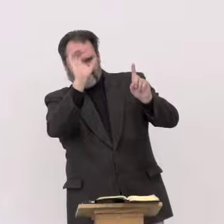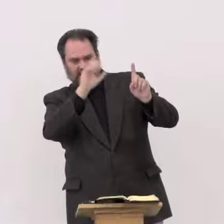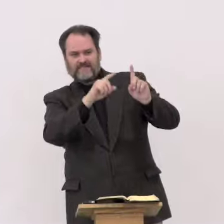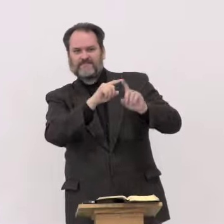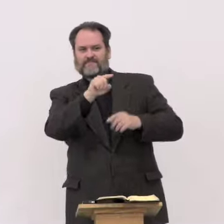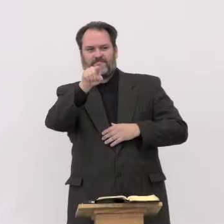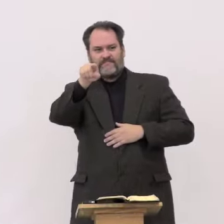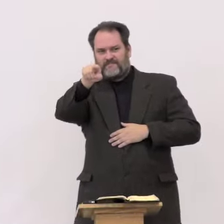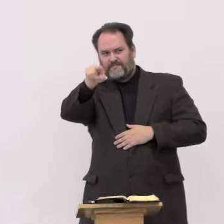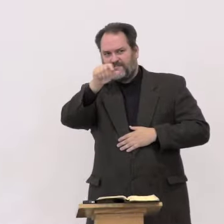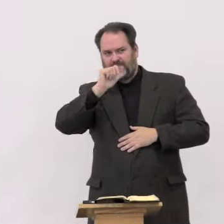this woman